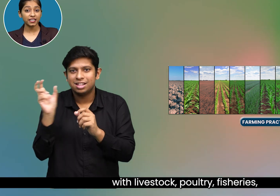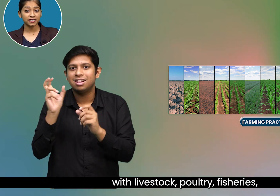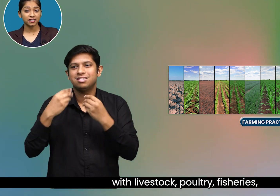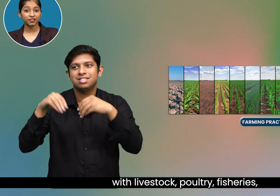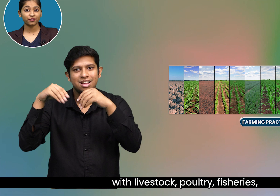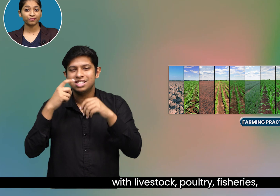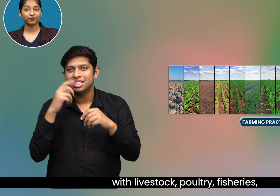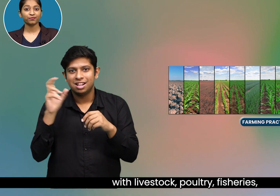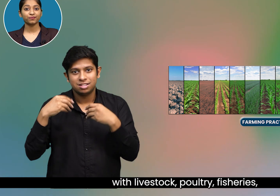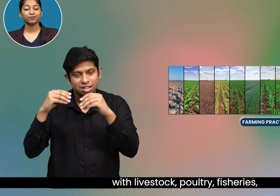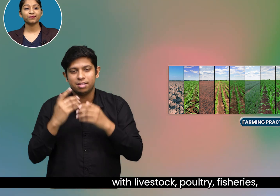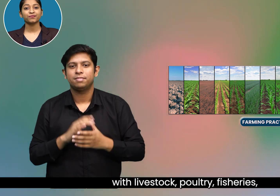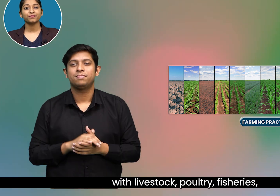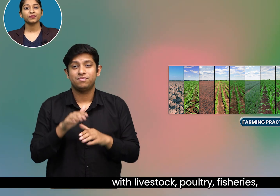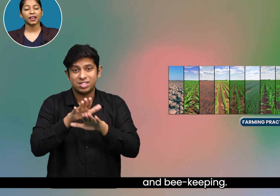fisheries